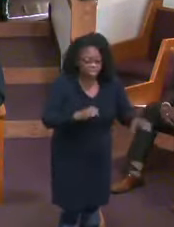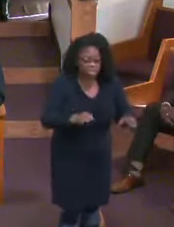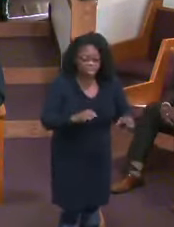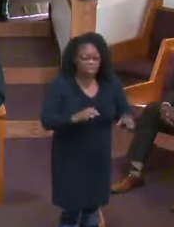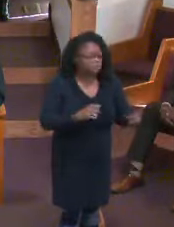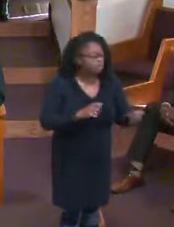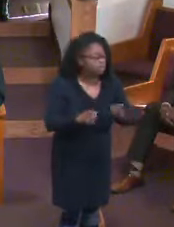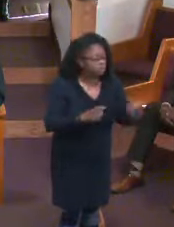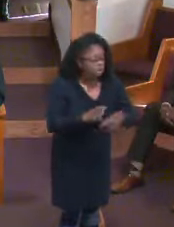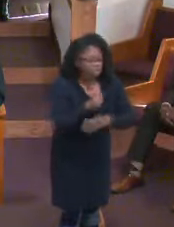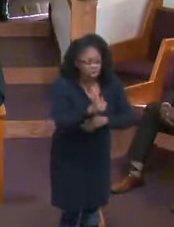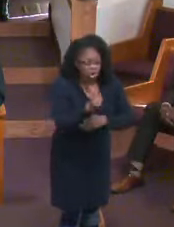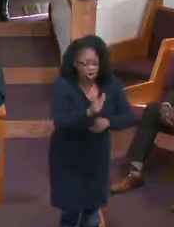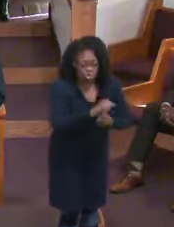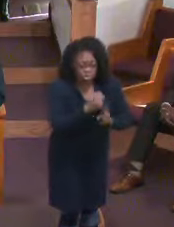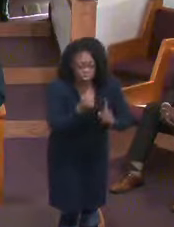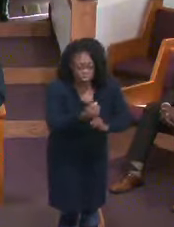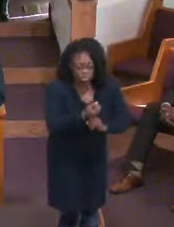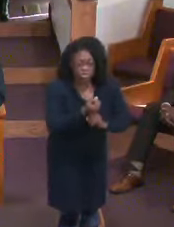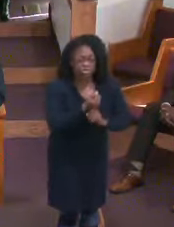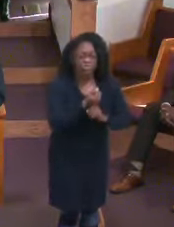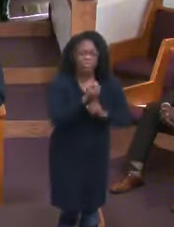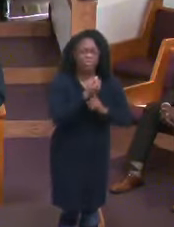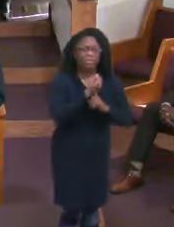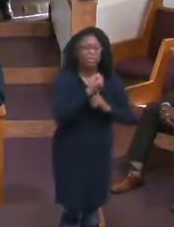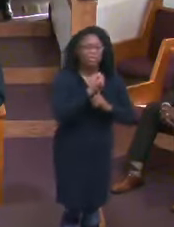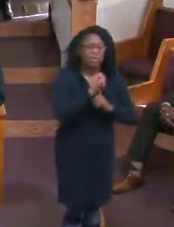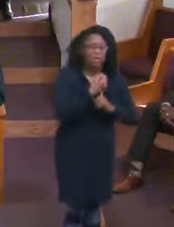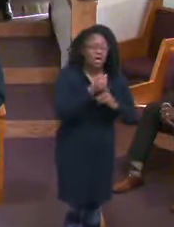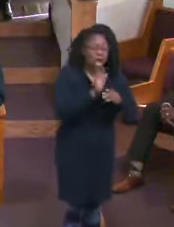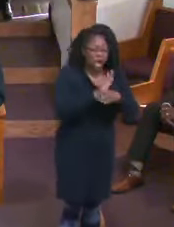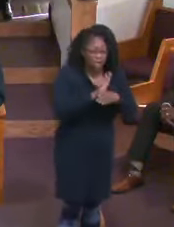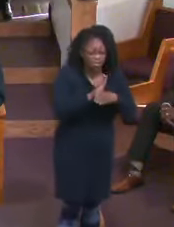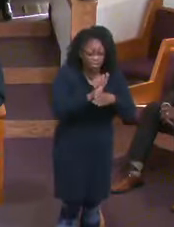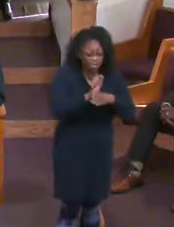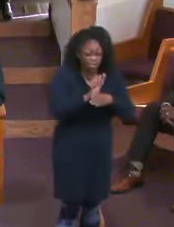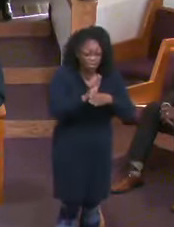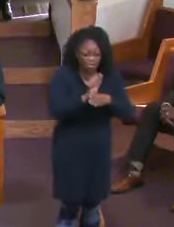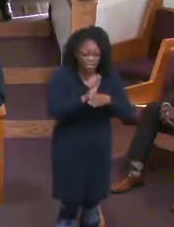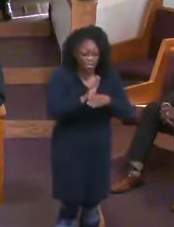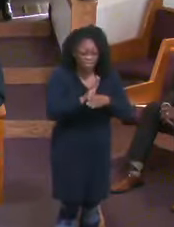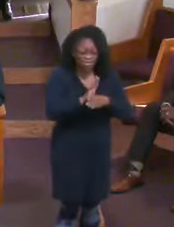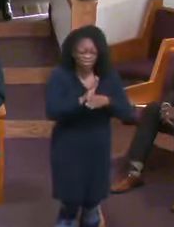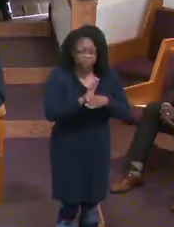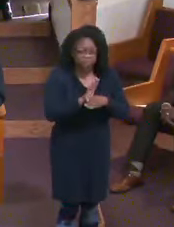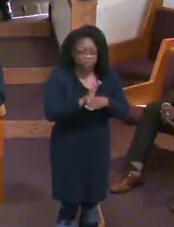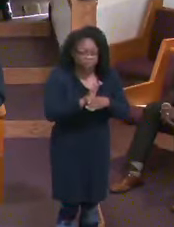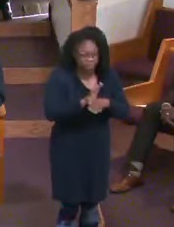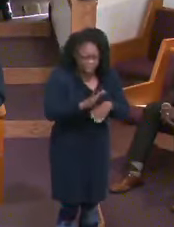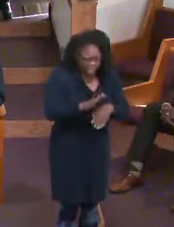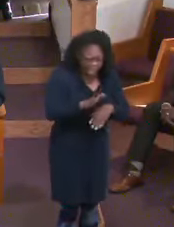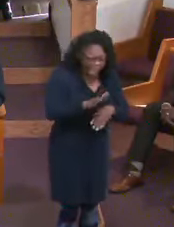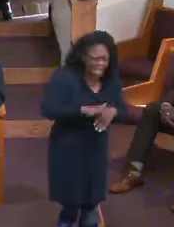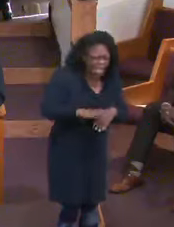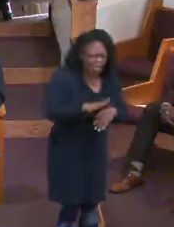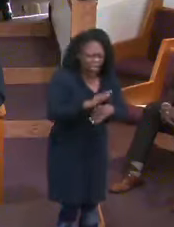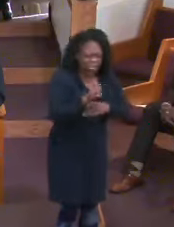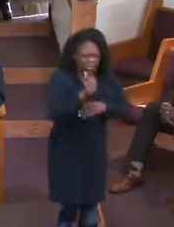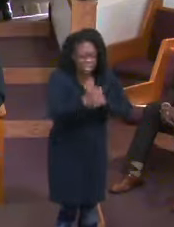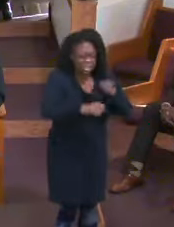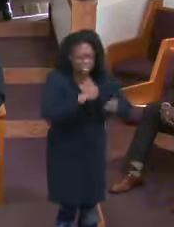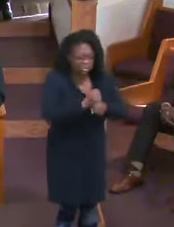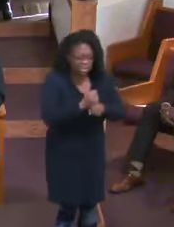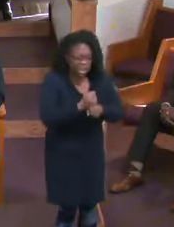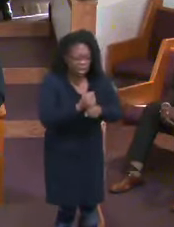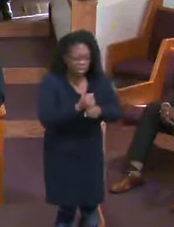own situation. Well, DreamWorks came out with a movie about 10 years ago, entitled Eagle Eye.